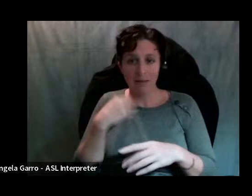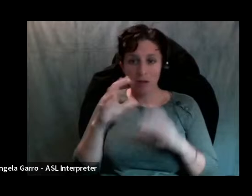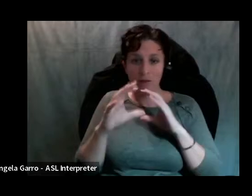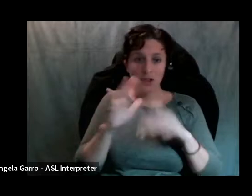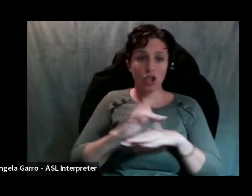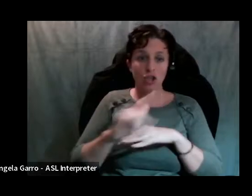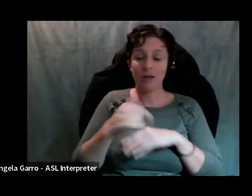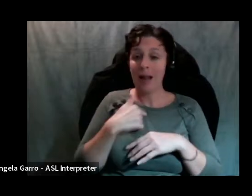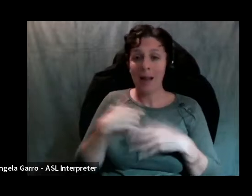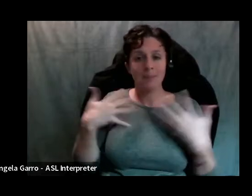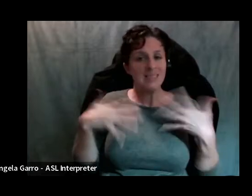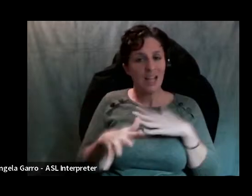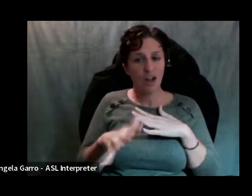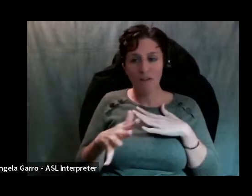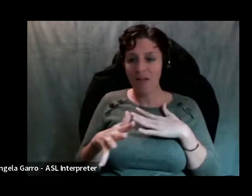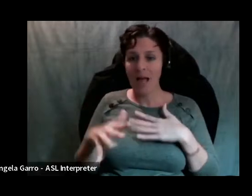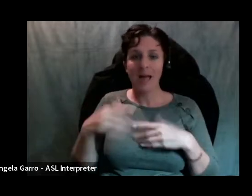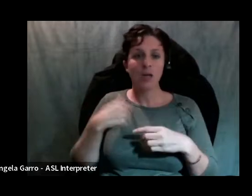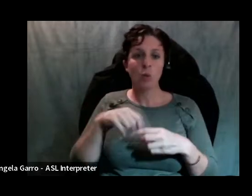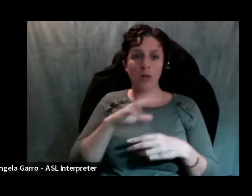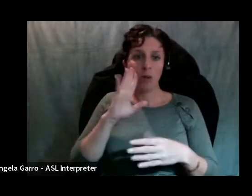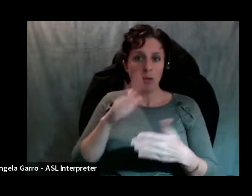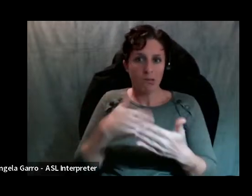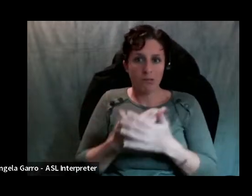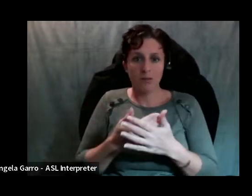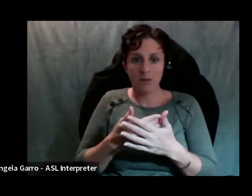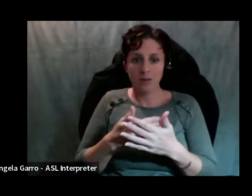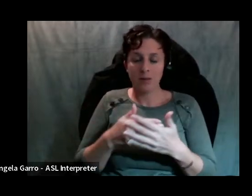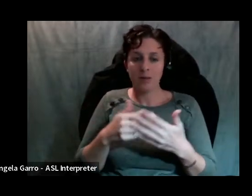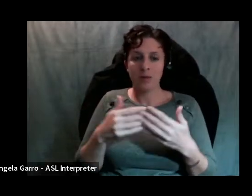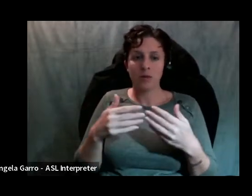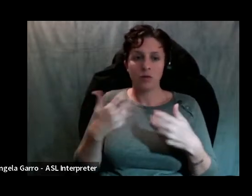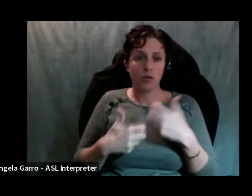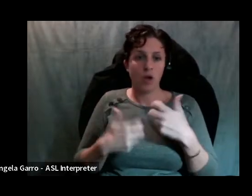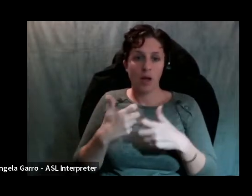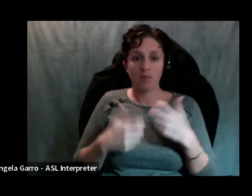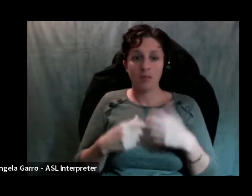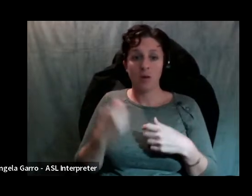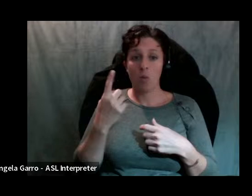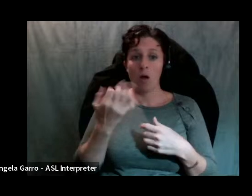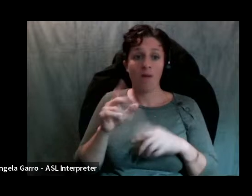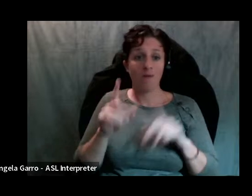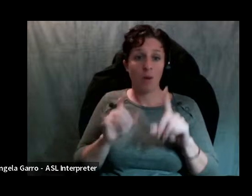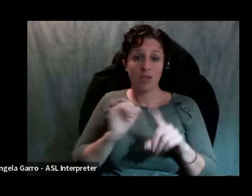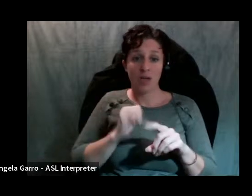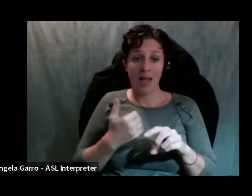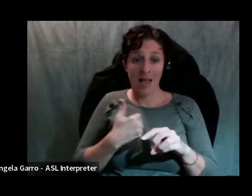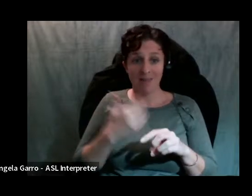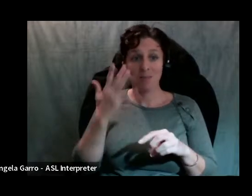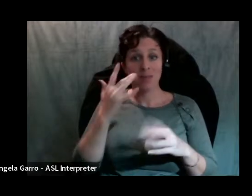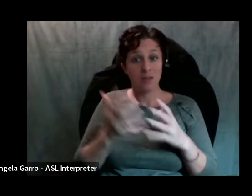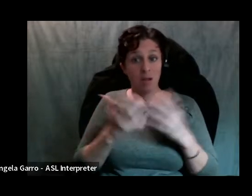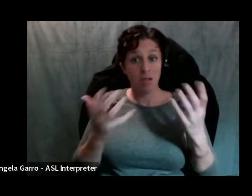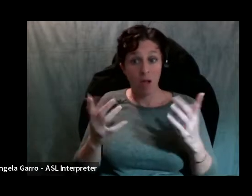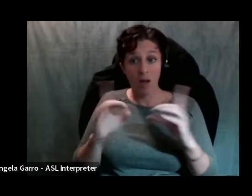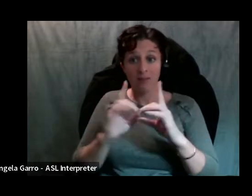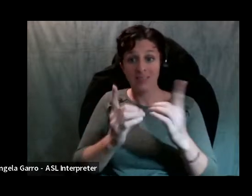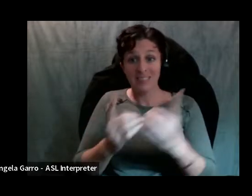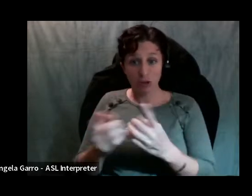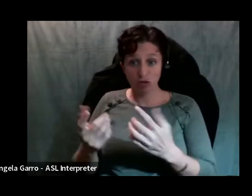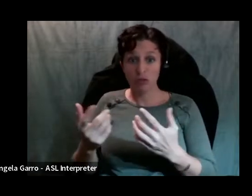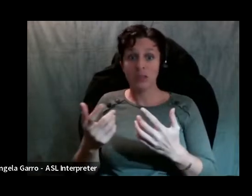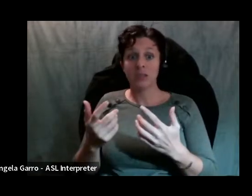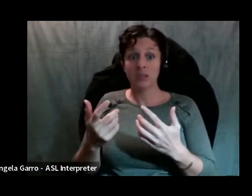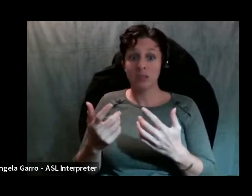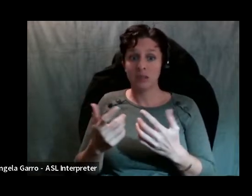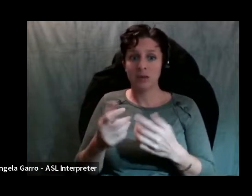I'm terrified that, we're going to get into problems. And one of the questions I do have, because a lot of districts